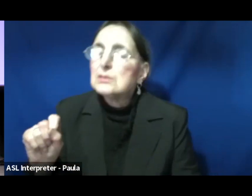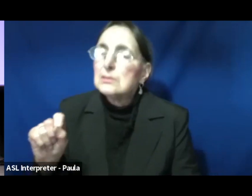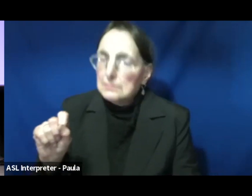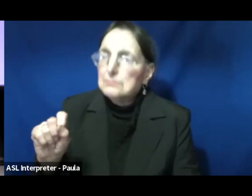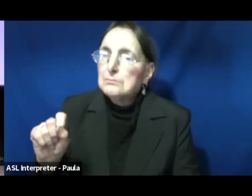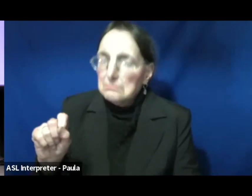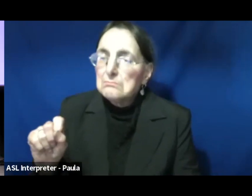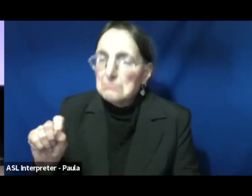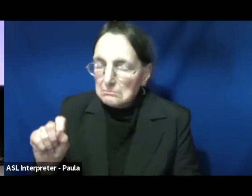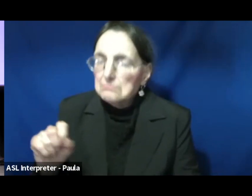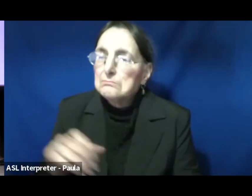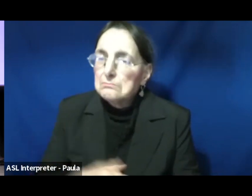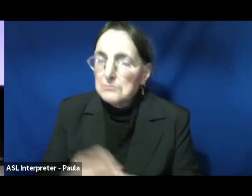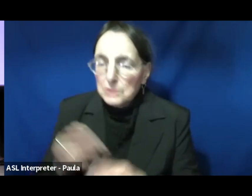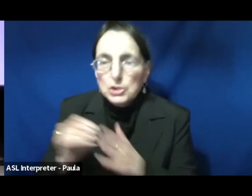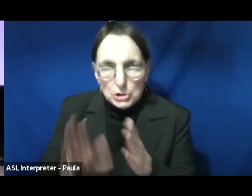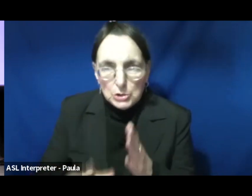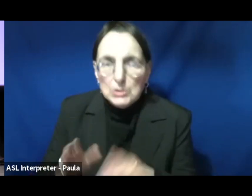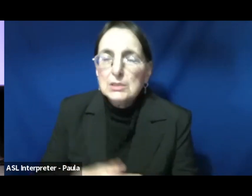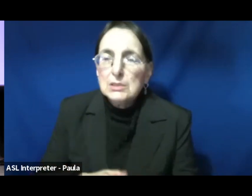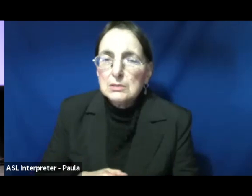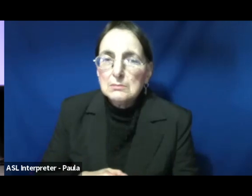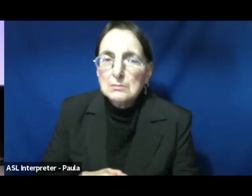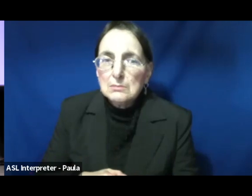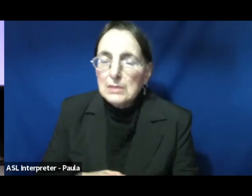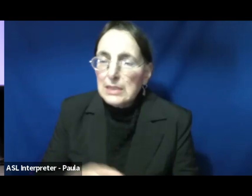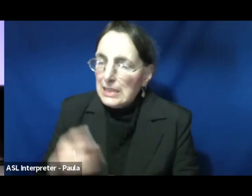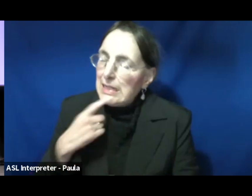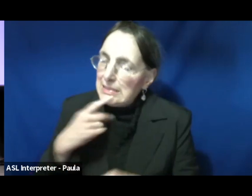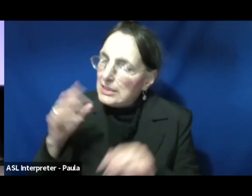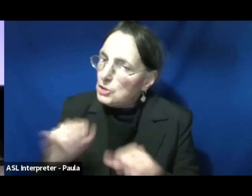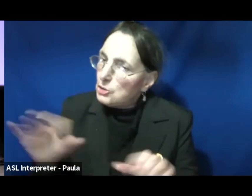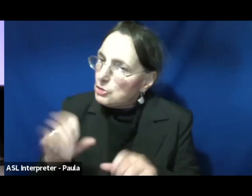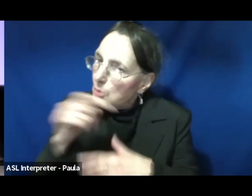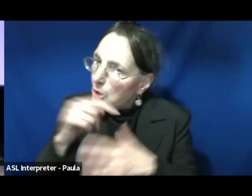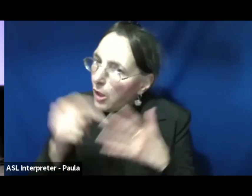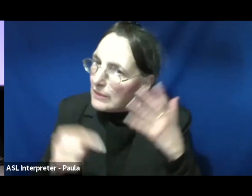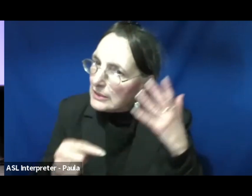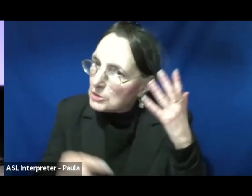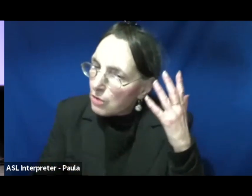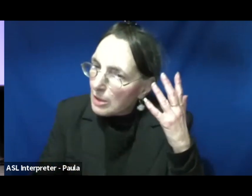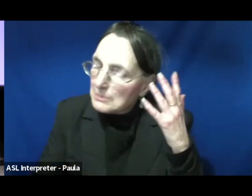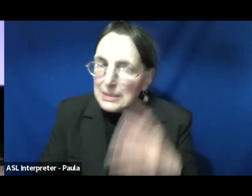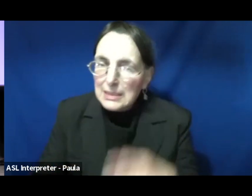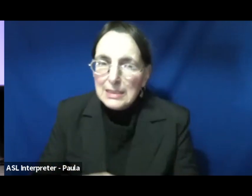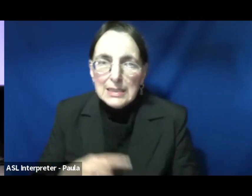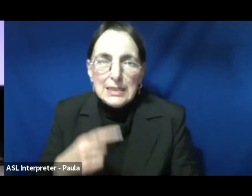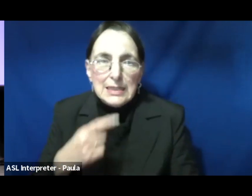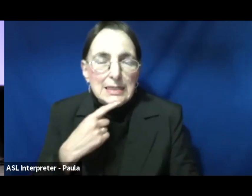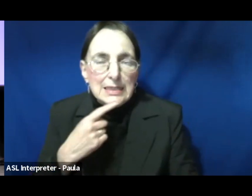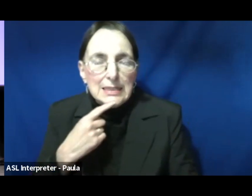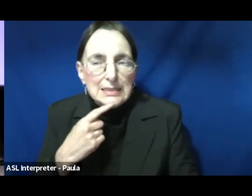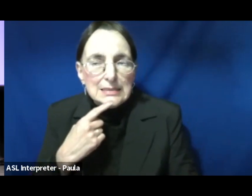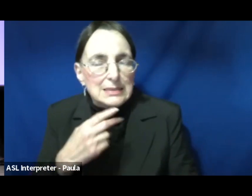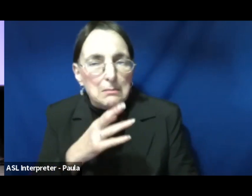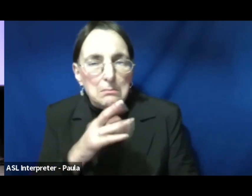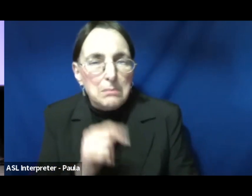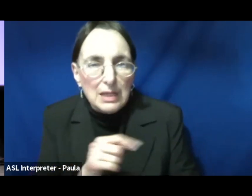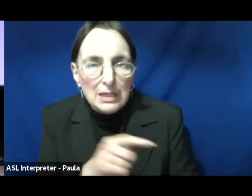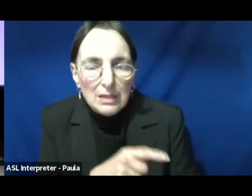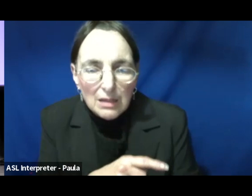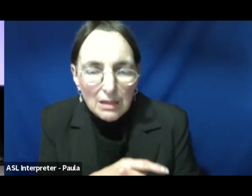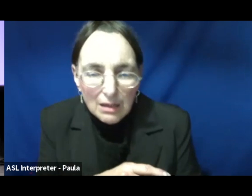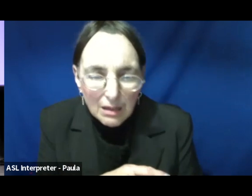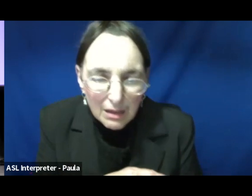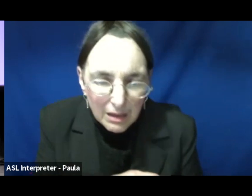ethnobotany. And I said to him, well, you can do it on all these crops. And the student said, well, hey, George, can I do it on this? I go, sure. So this student